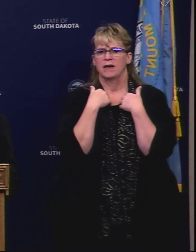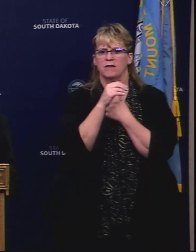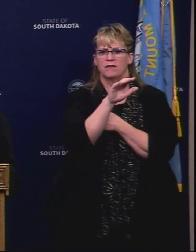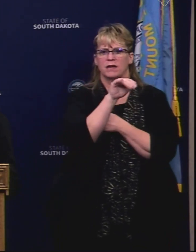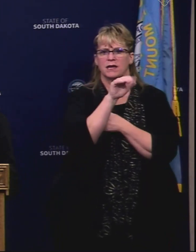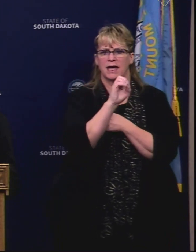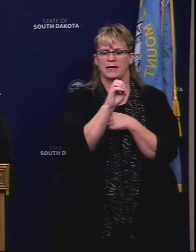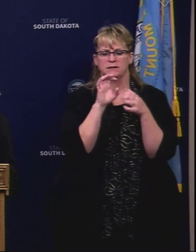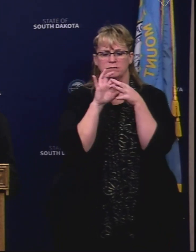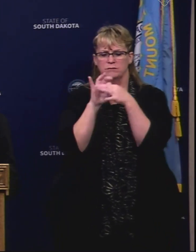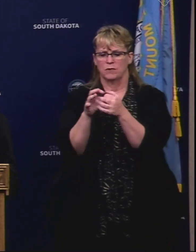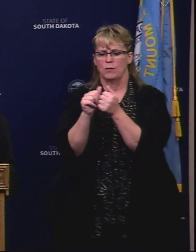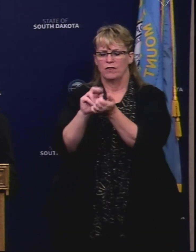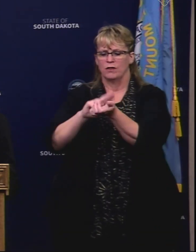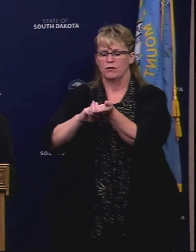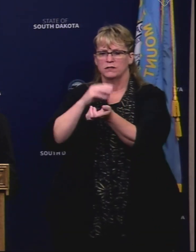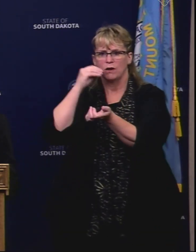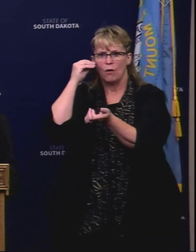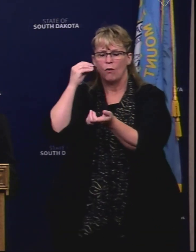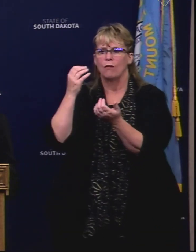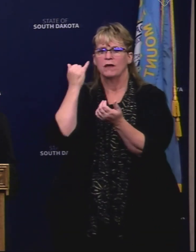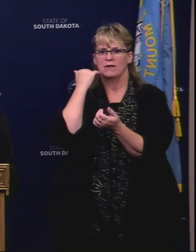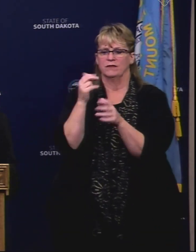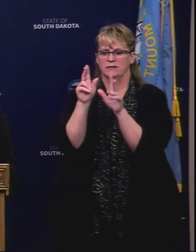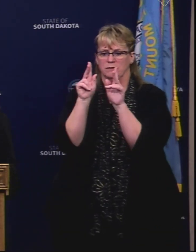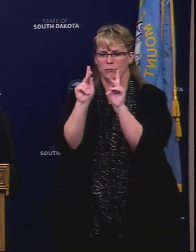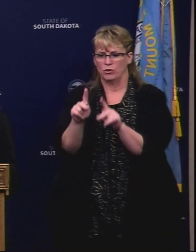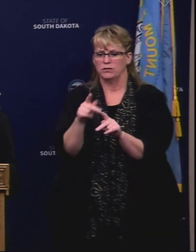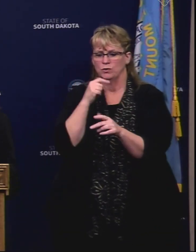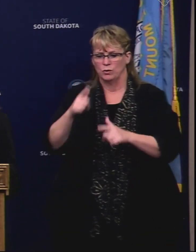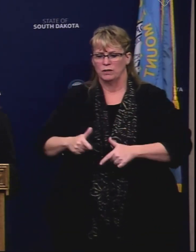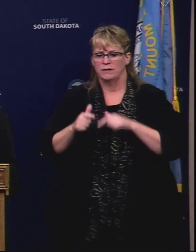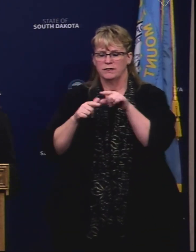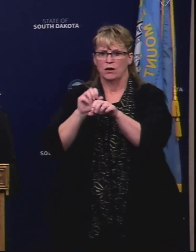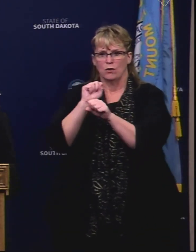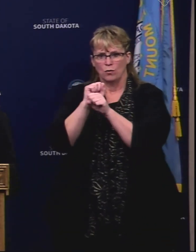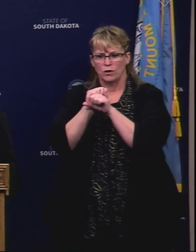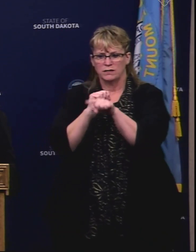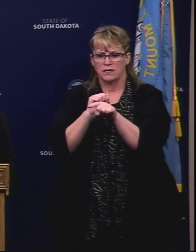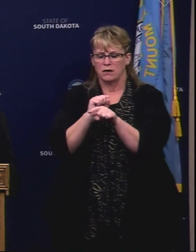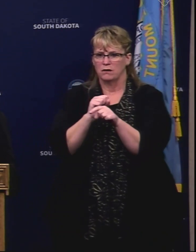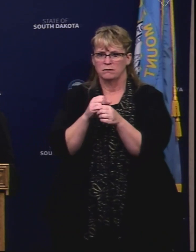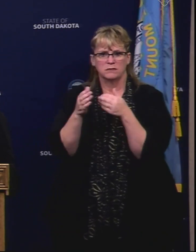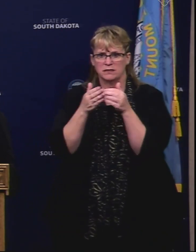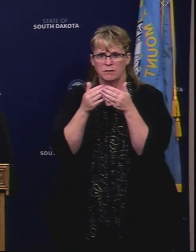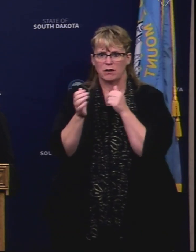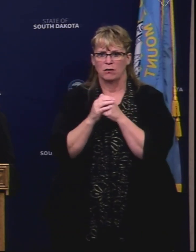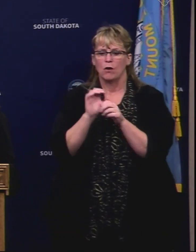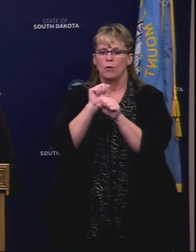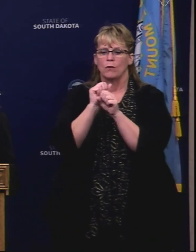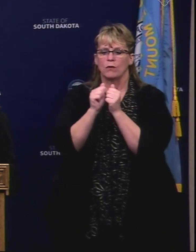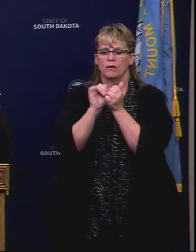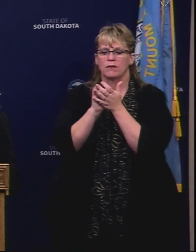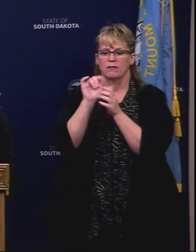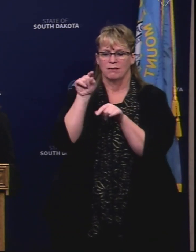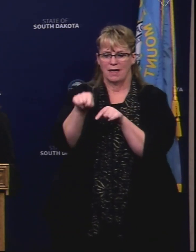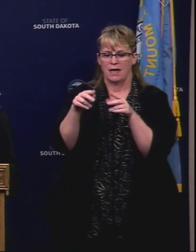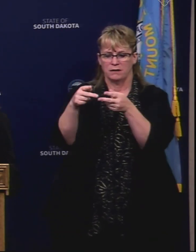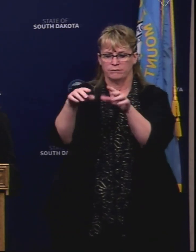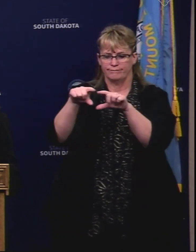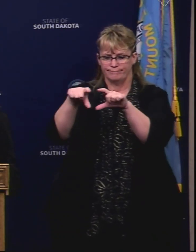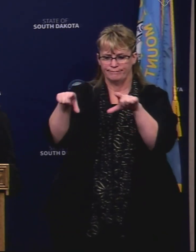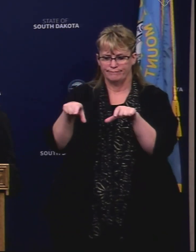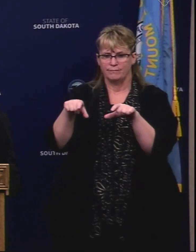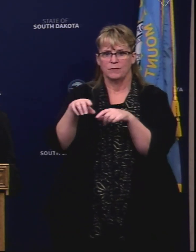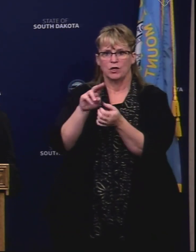case associated with a nursing home, whether that's a resident or an employee, we immediately work with that nursing home to